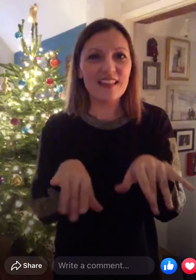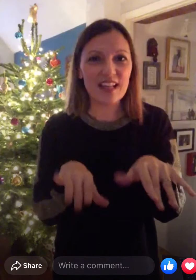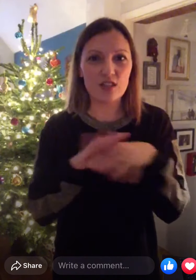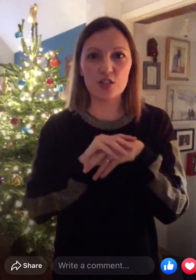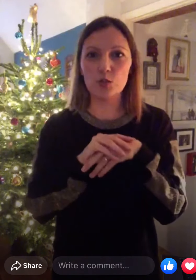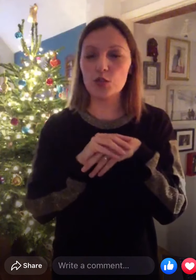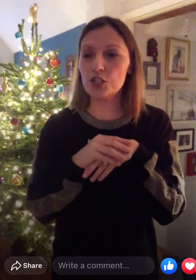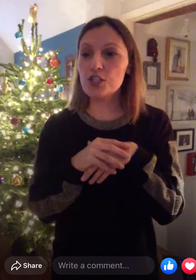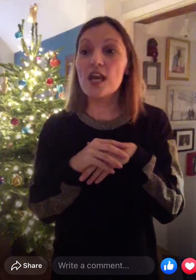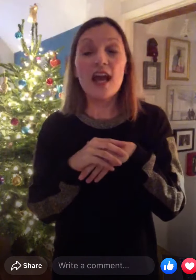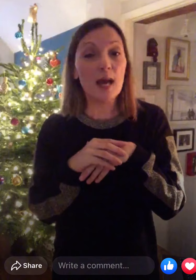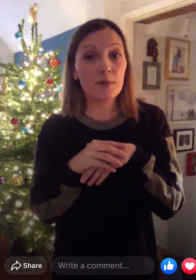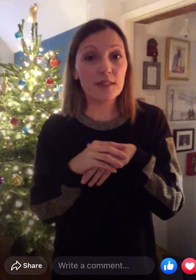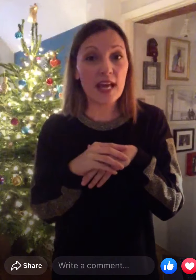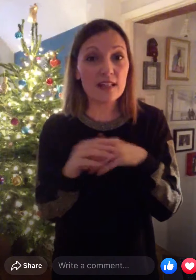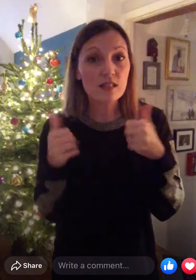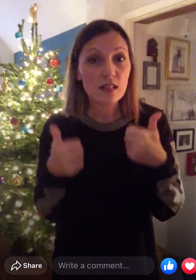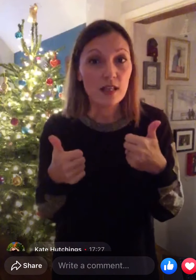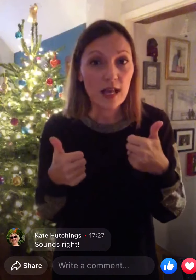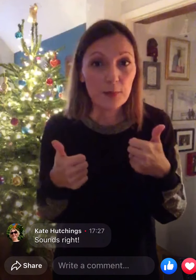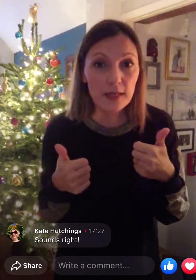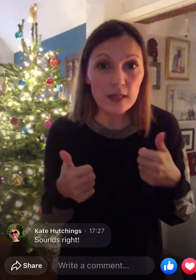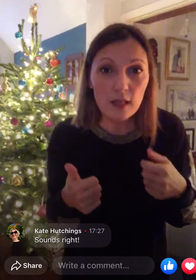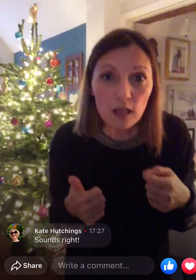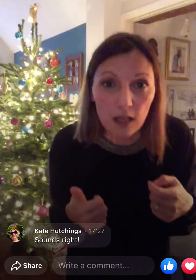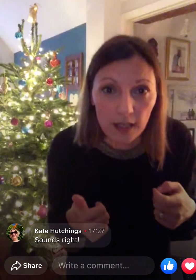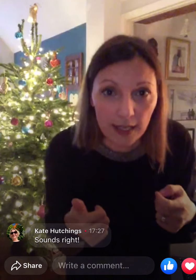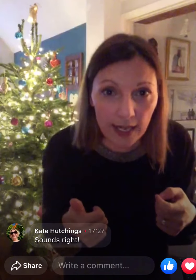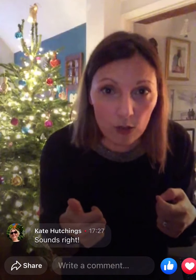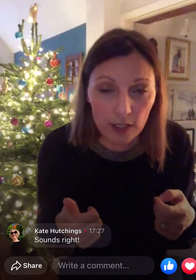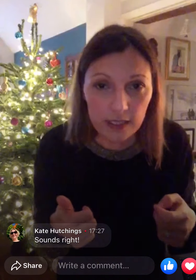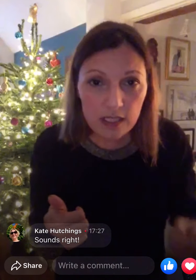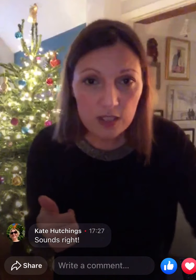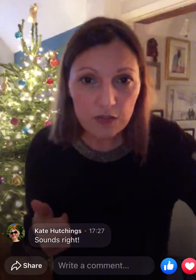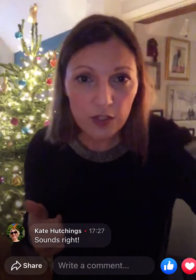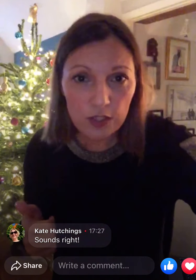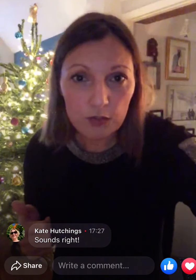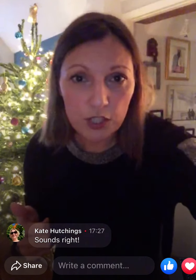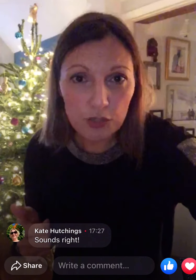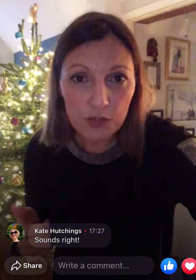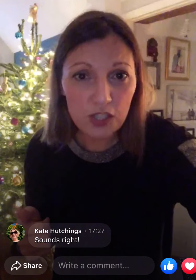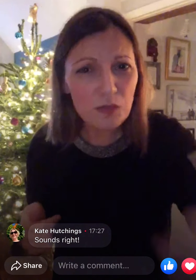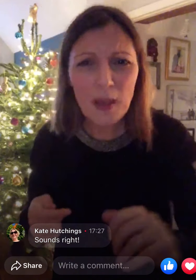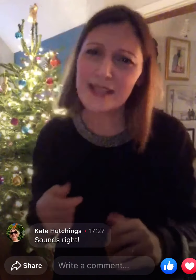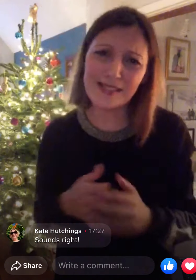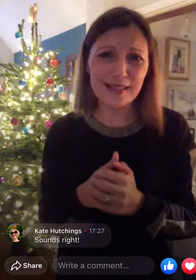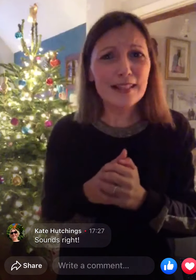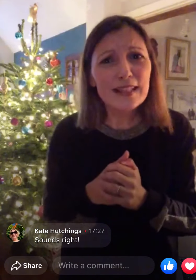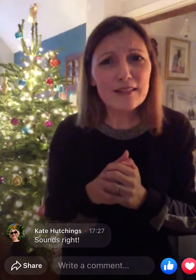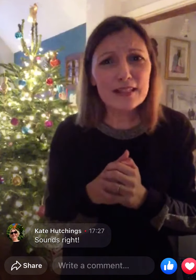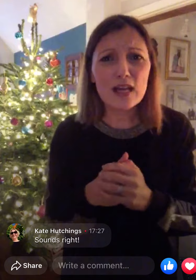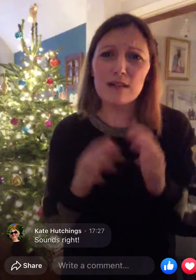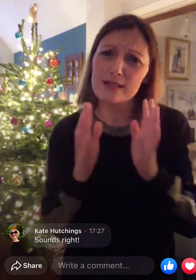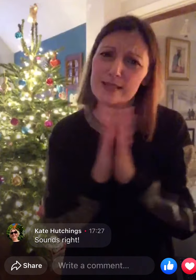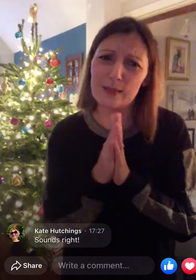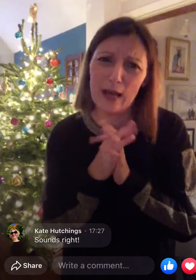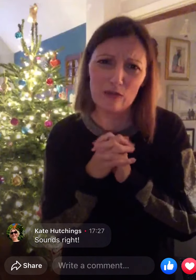That's all good. Happy with that? Happy? Claire. All I can see is the first. Oh did you. Did you paste in the lyrics? Oh it's so helpful.